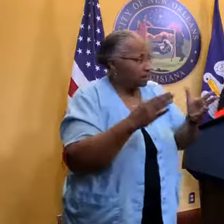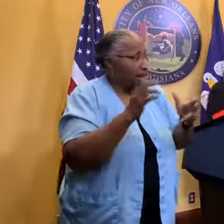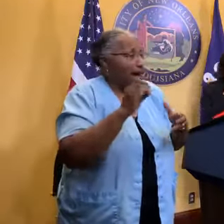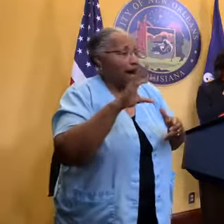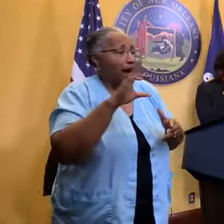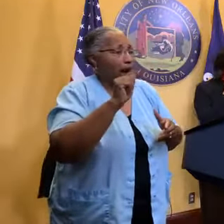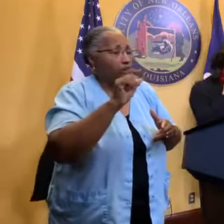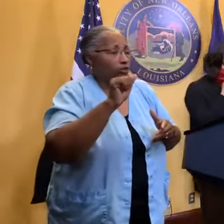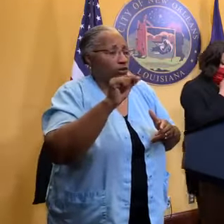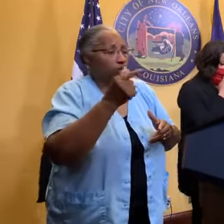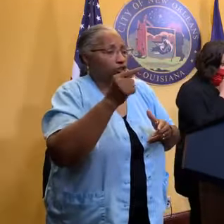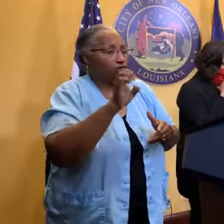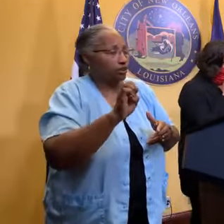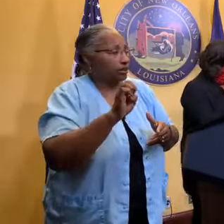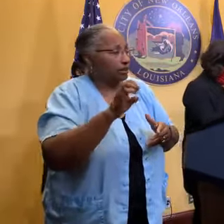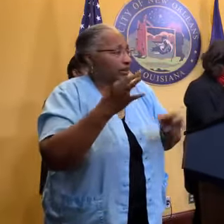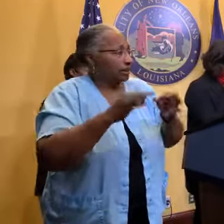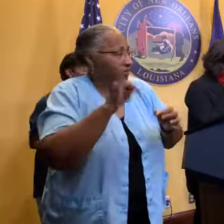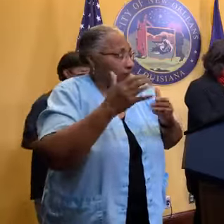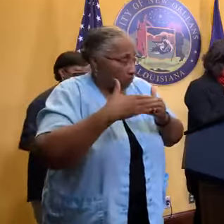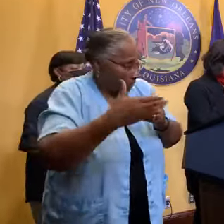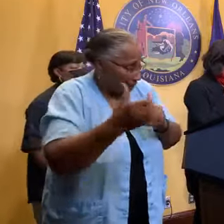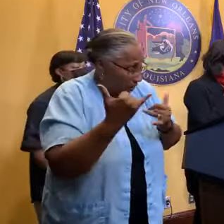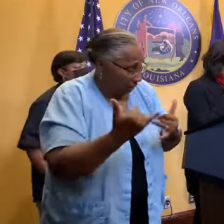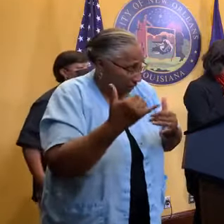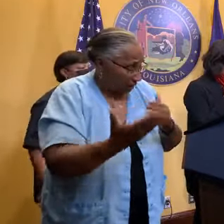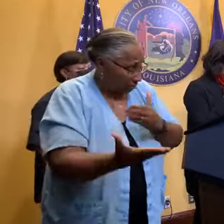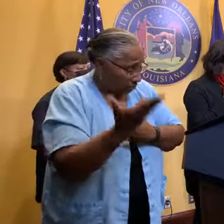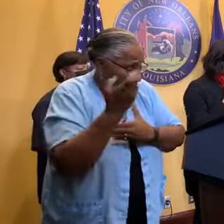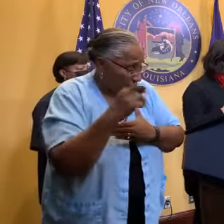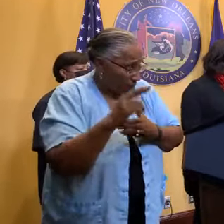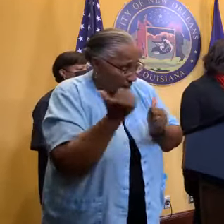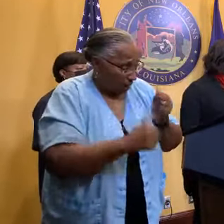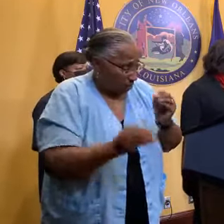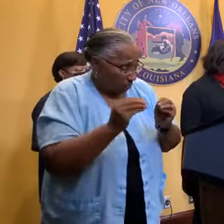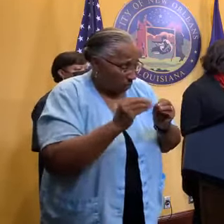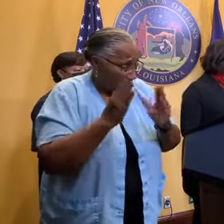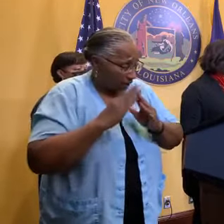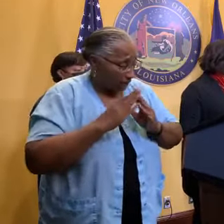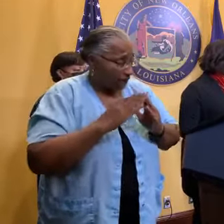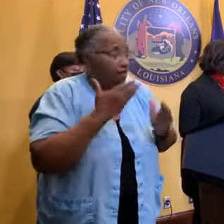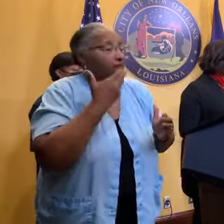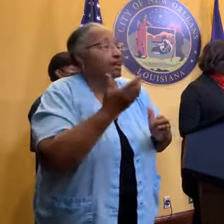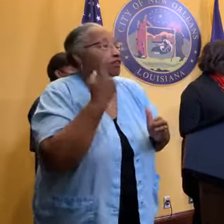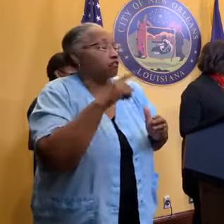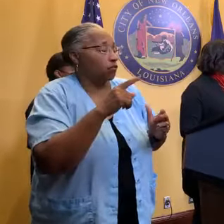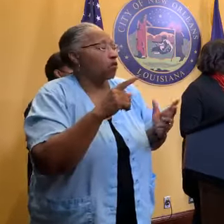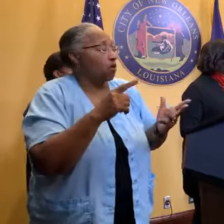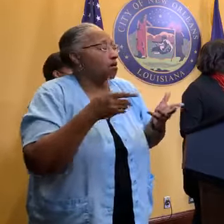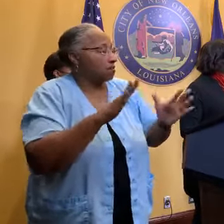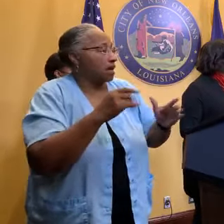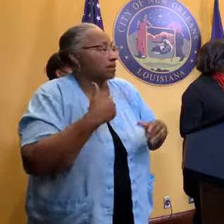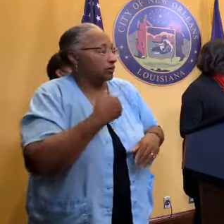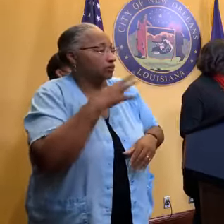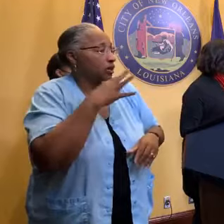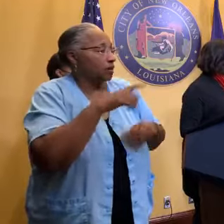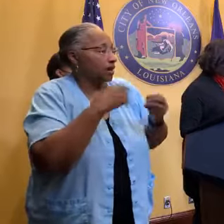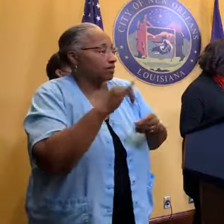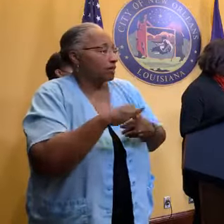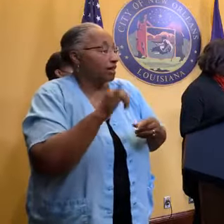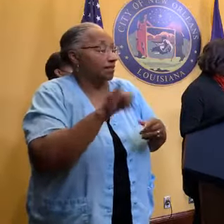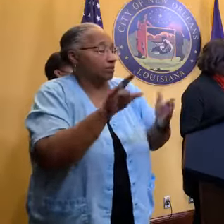if planned outages went forward this morning, whether there are any more in the city for the rest of the day. Thank you for giving me the opportunity to address that. That was in